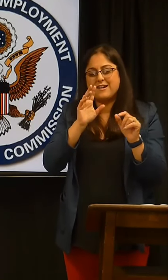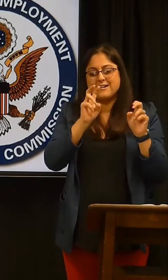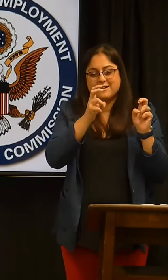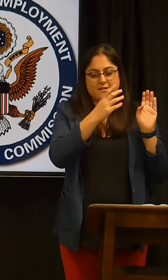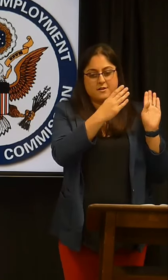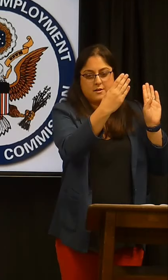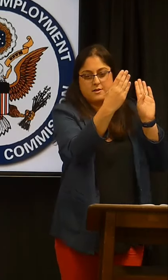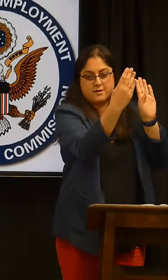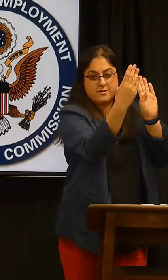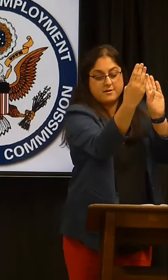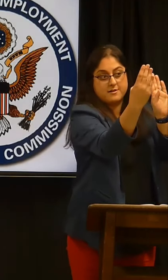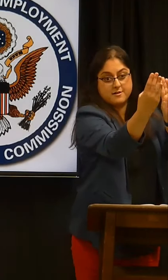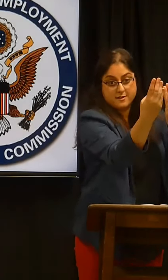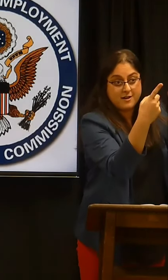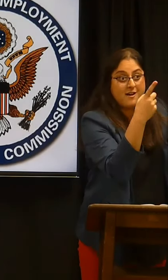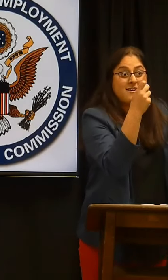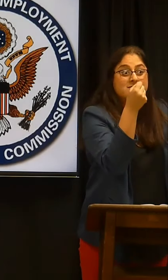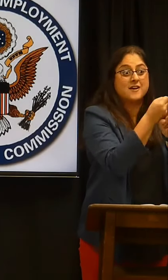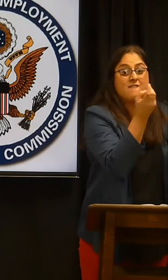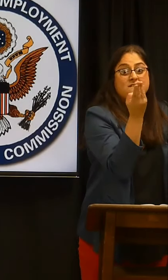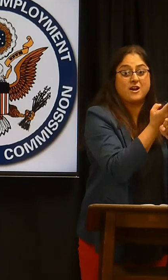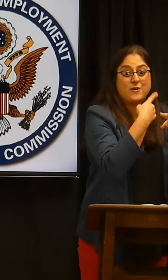you have the 300 days to.